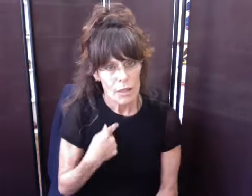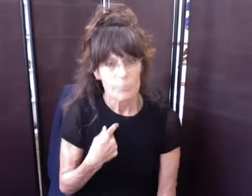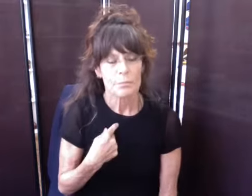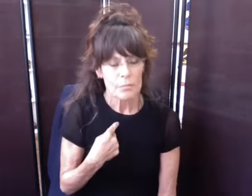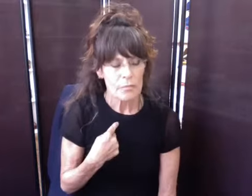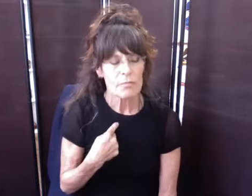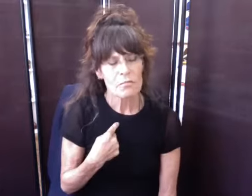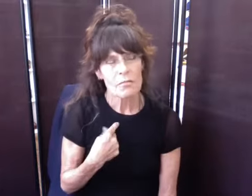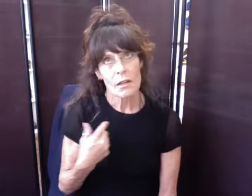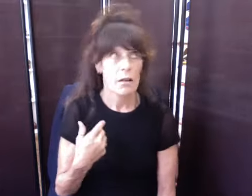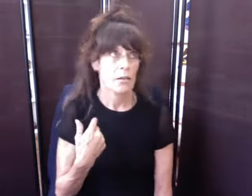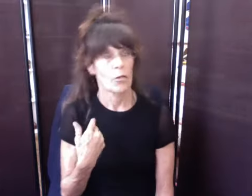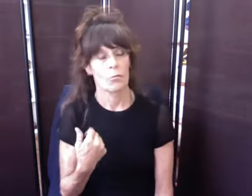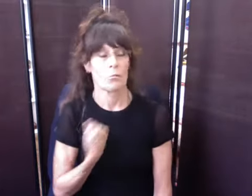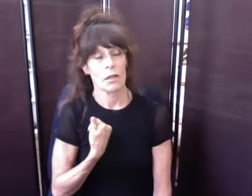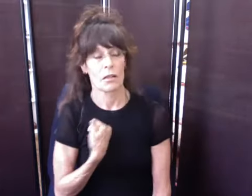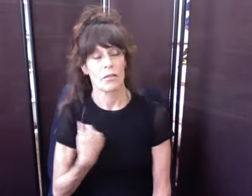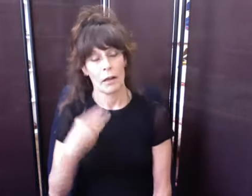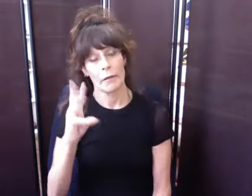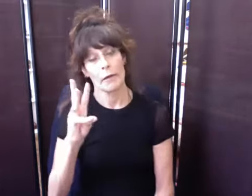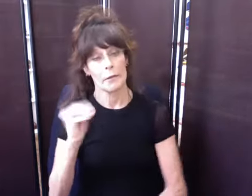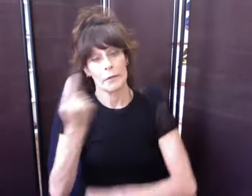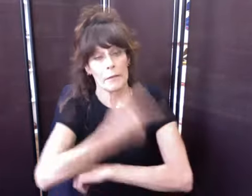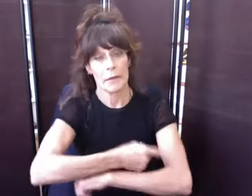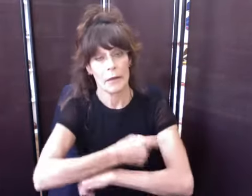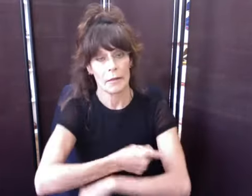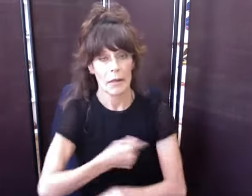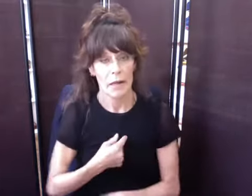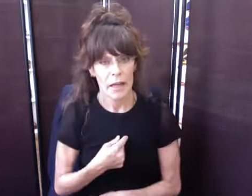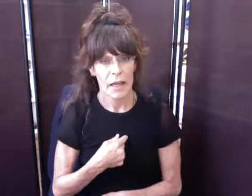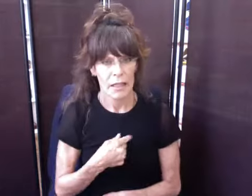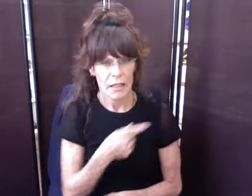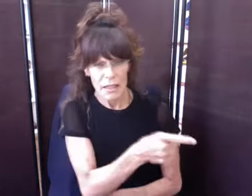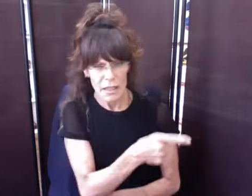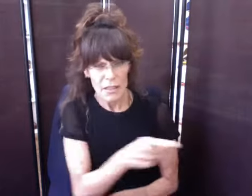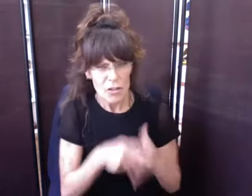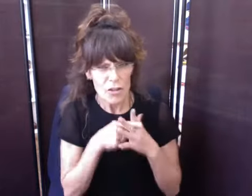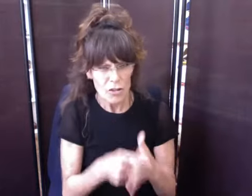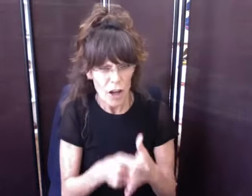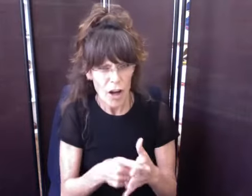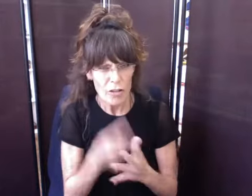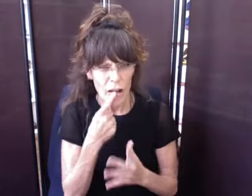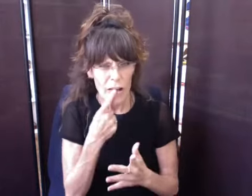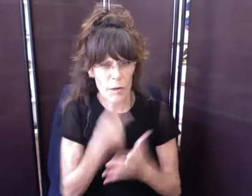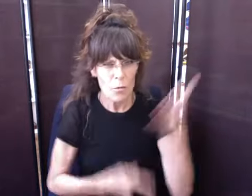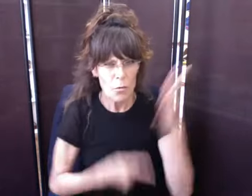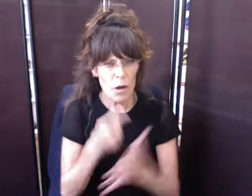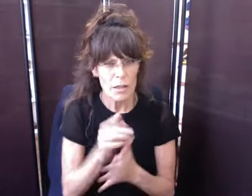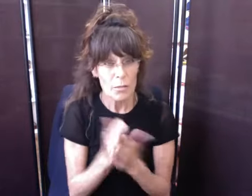high and mighty and self-righteous and start quoting Big Book at me like I was some idiot who didn't know the Big Book. I was an idiot, and yes, I didn't know the